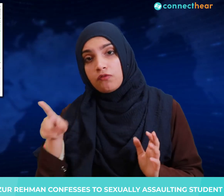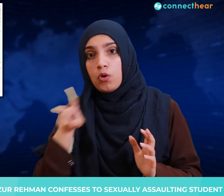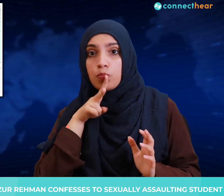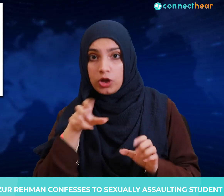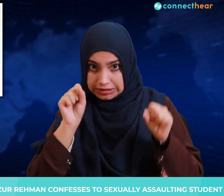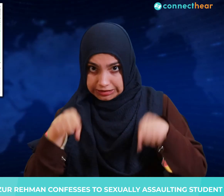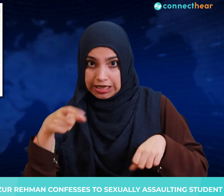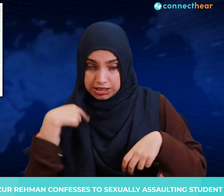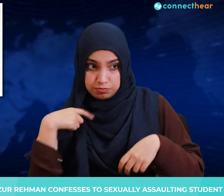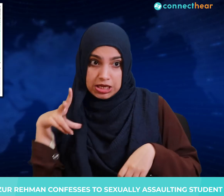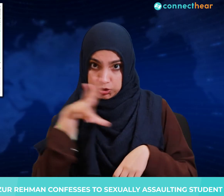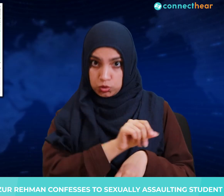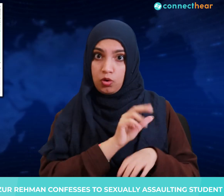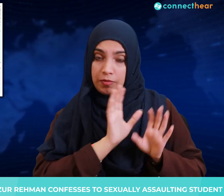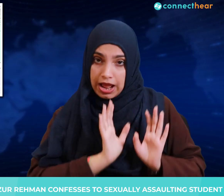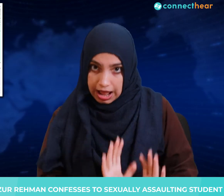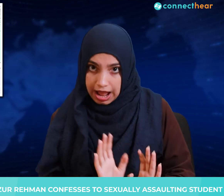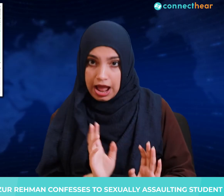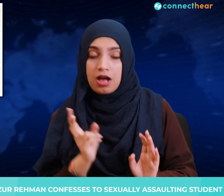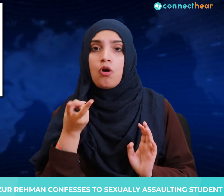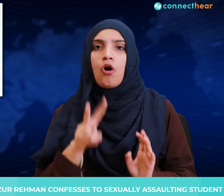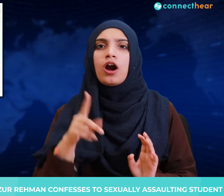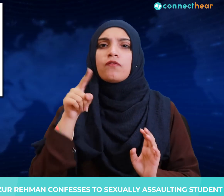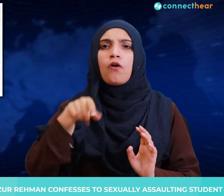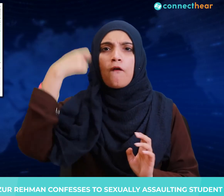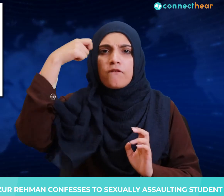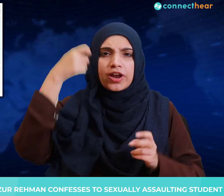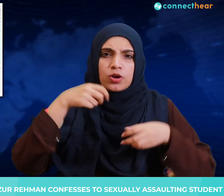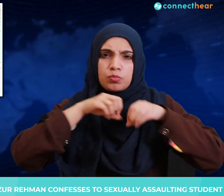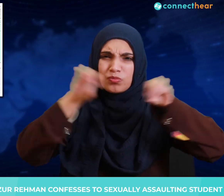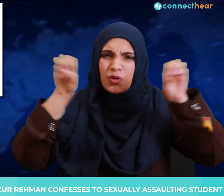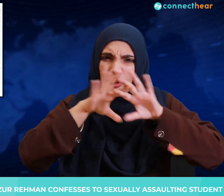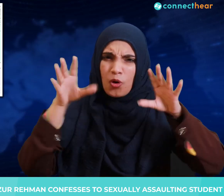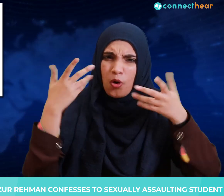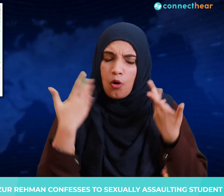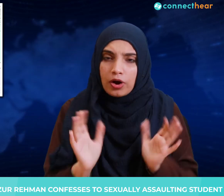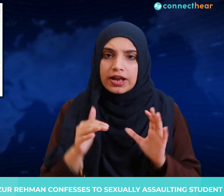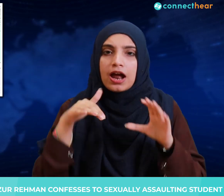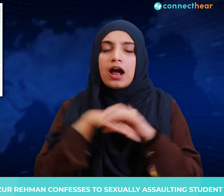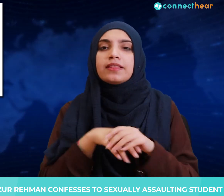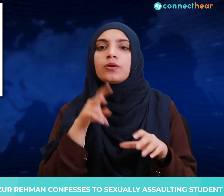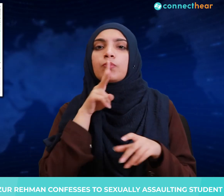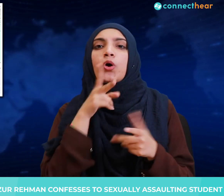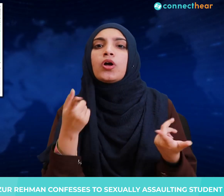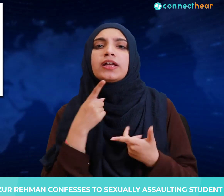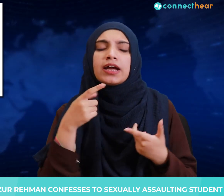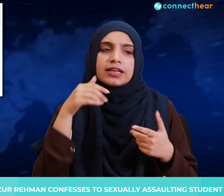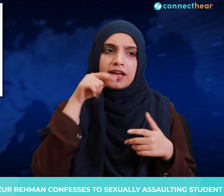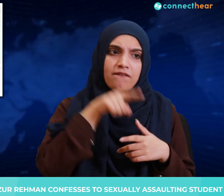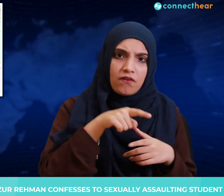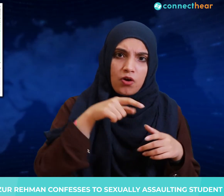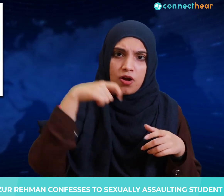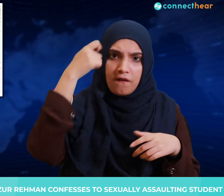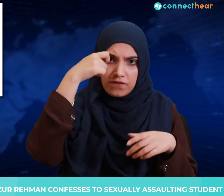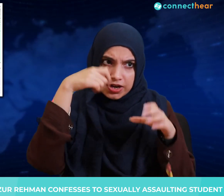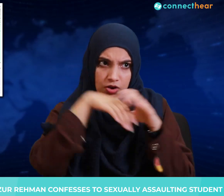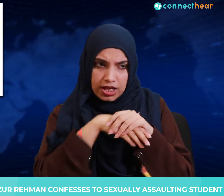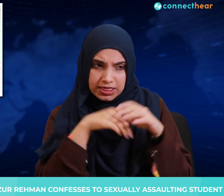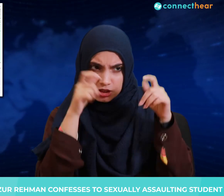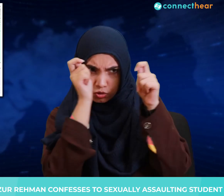went viral on social media a few days ago, had featured him and was secretly filmed by the student who was being